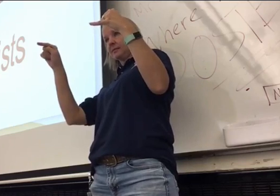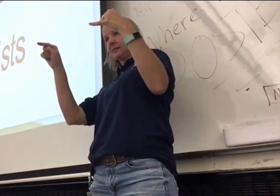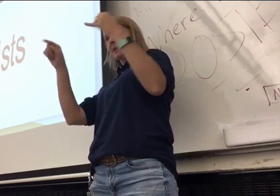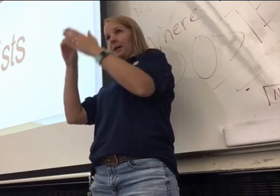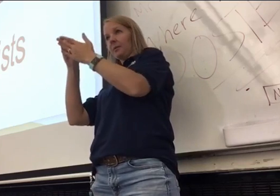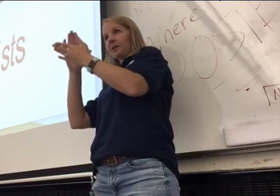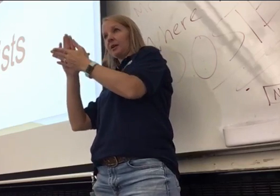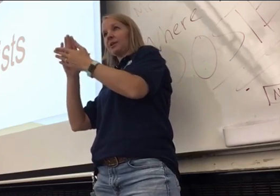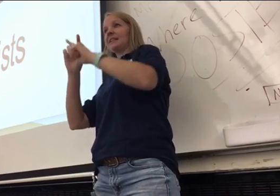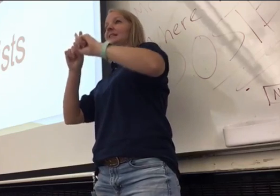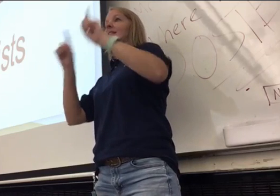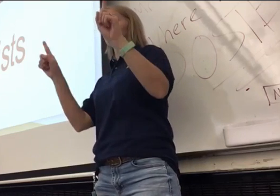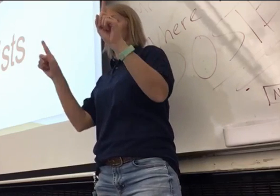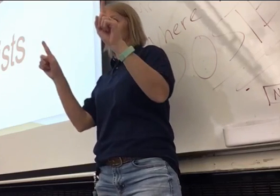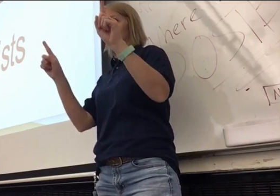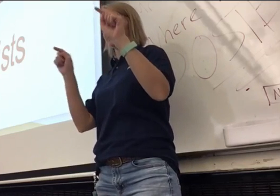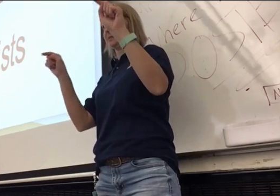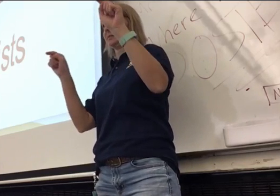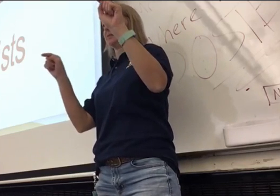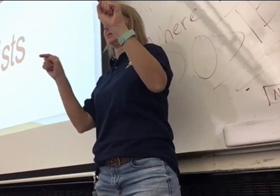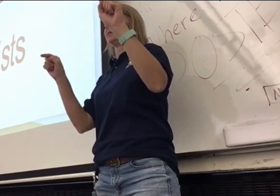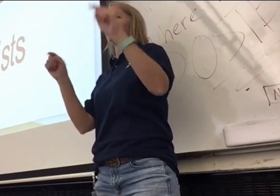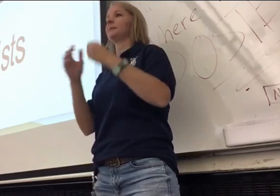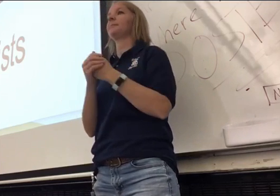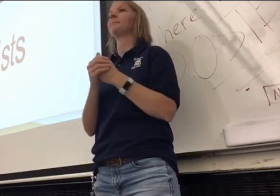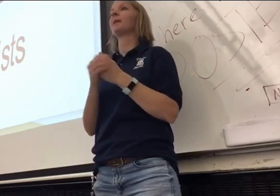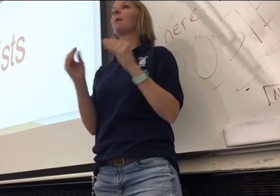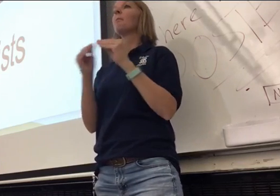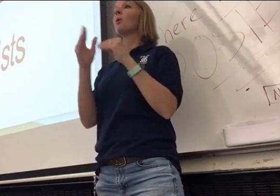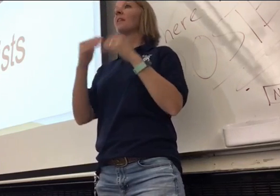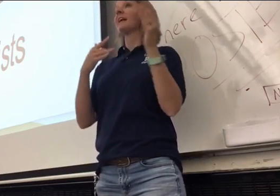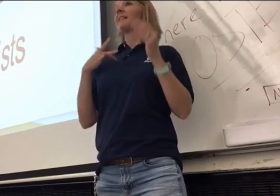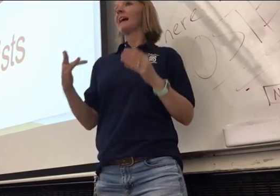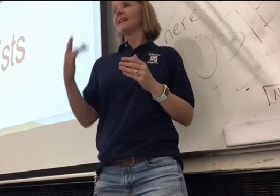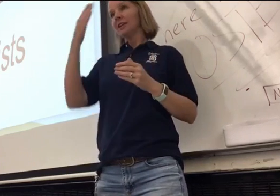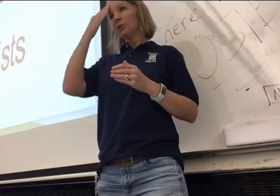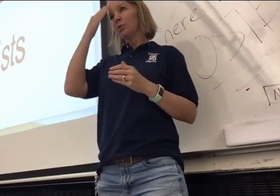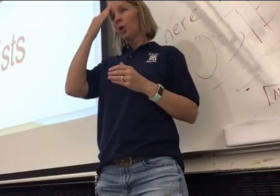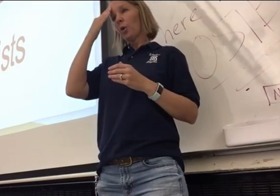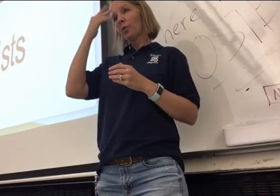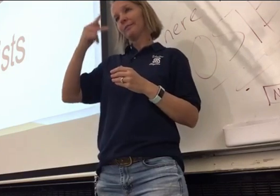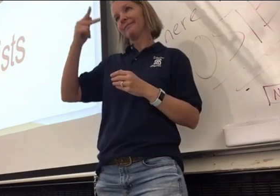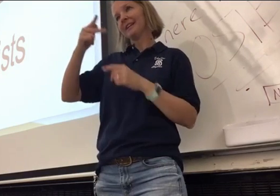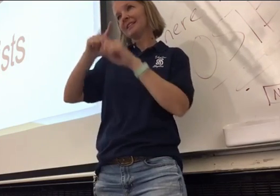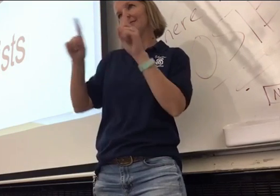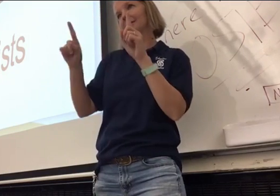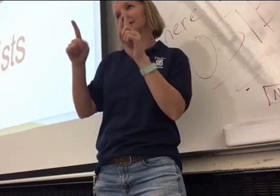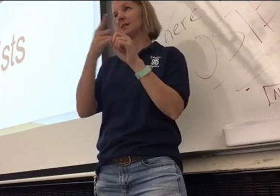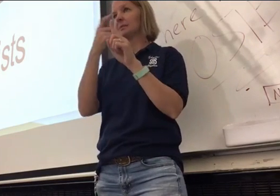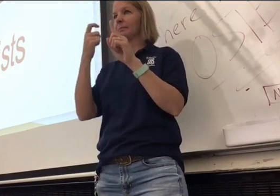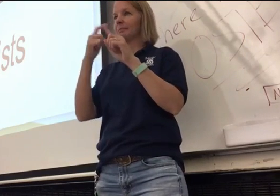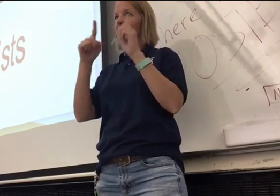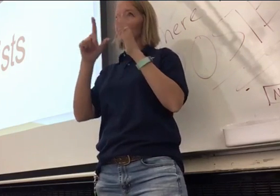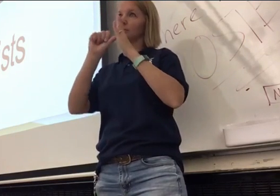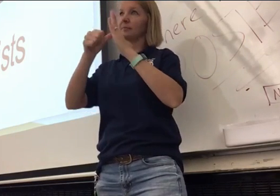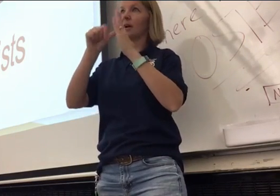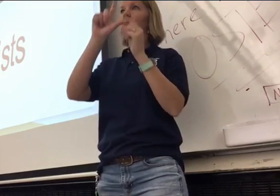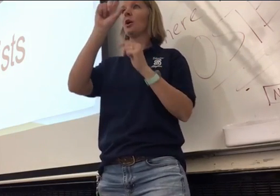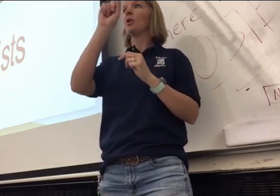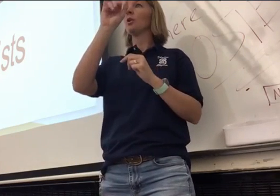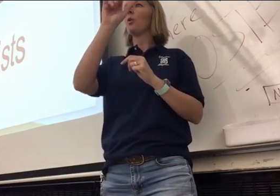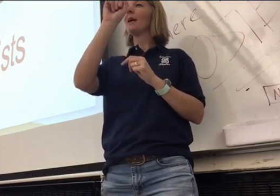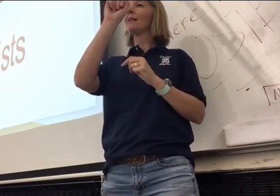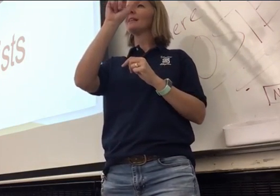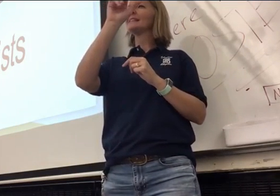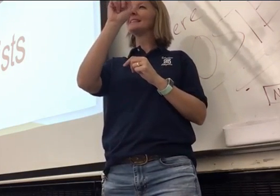and put difference. More than likely you know these differences, but I just want to point them out. The loyalists are going to be